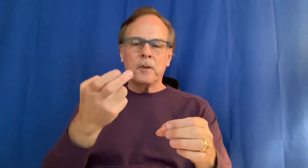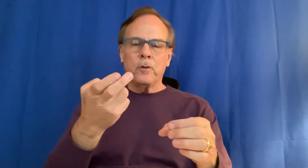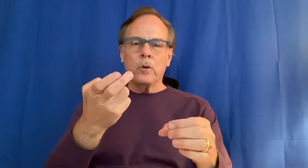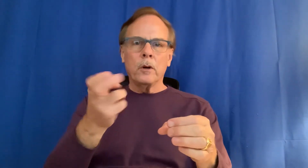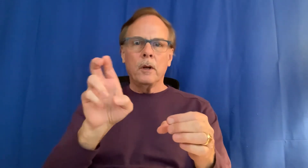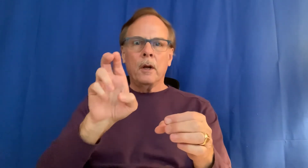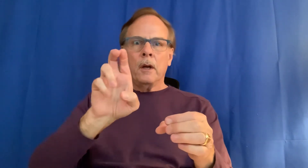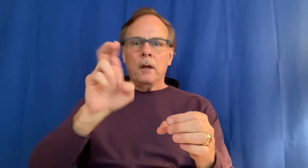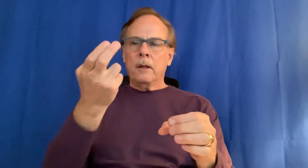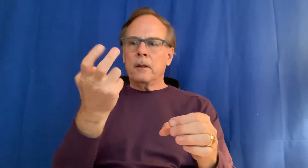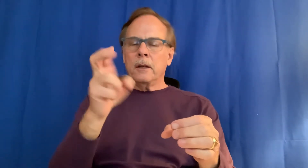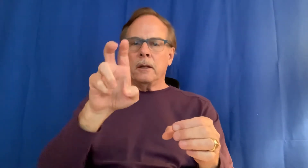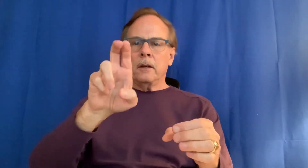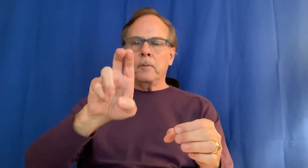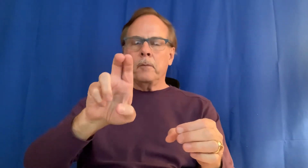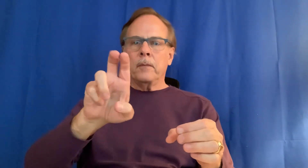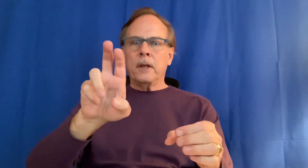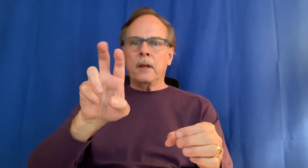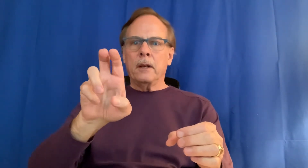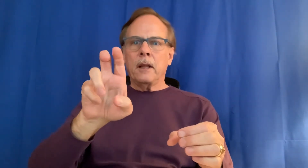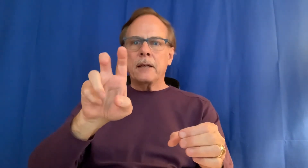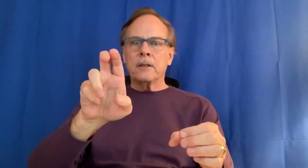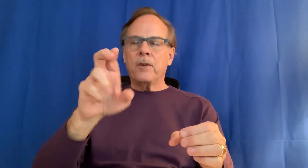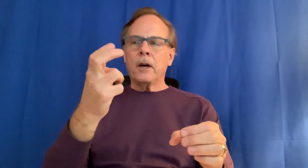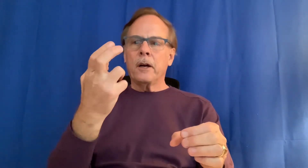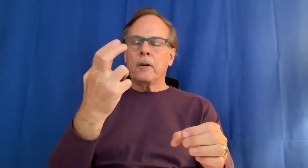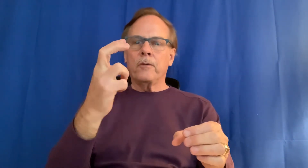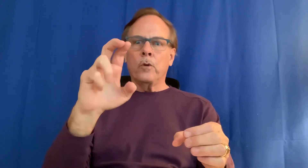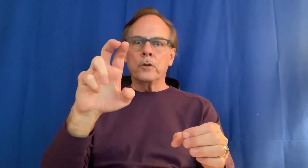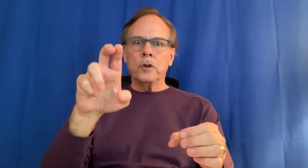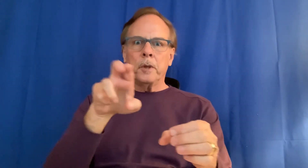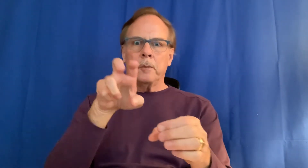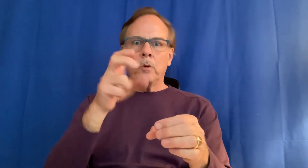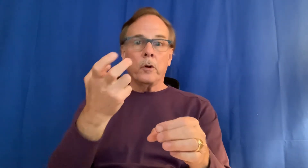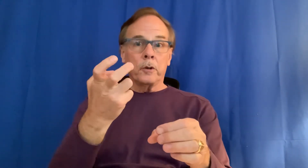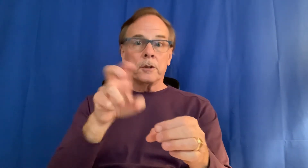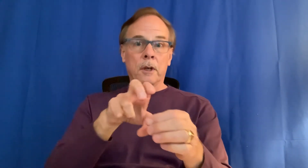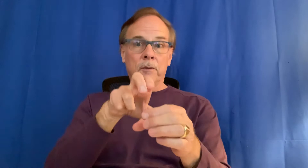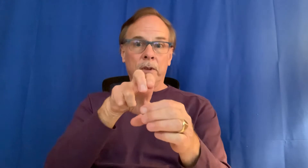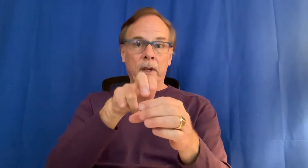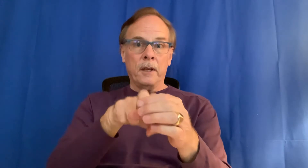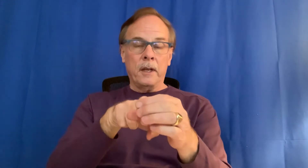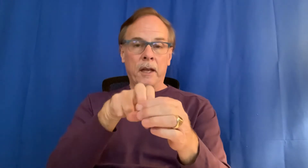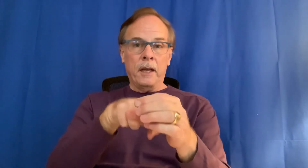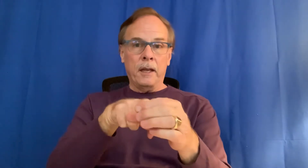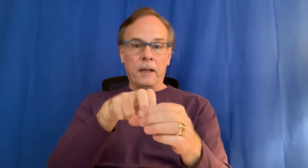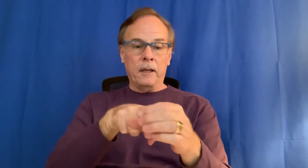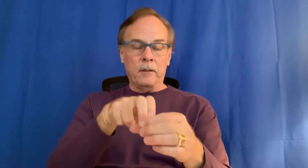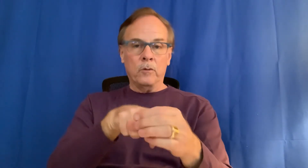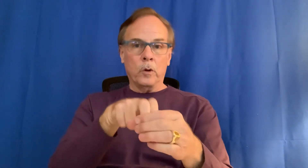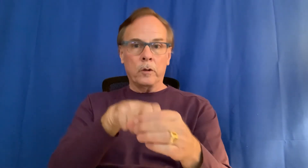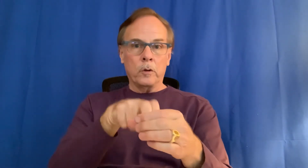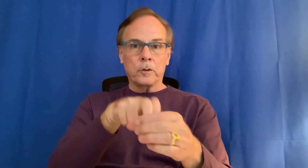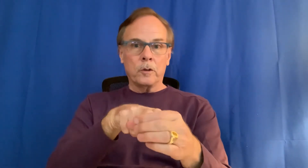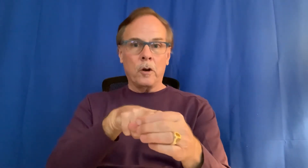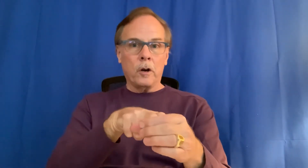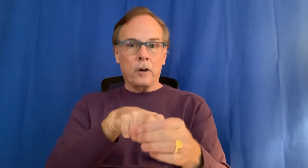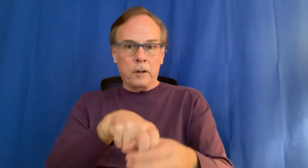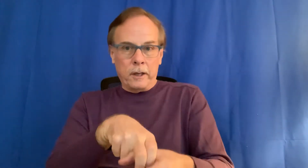before. The classifier for two people or yourself in a roller coaster car like